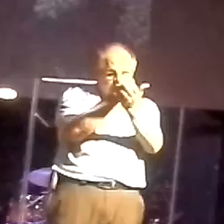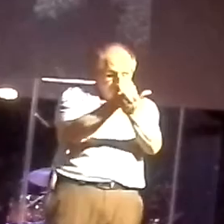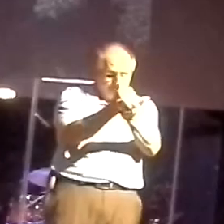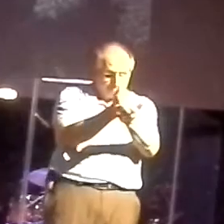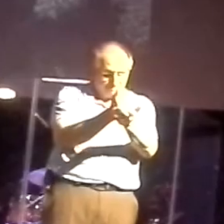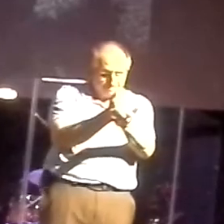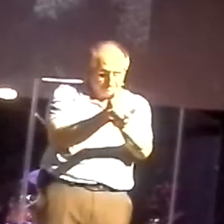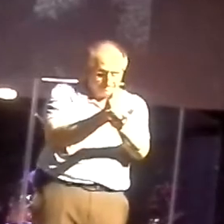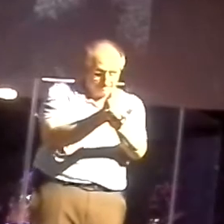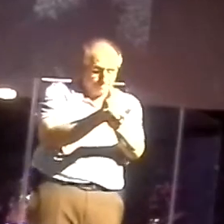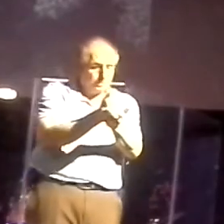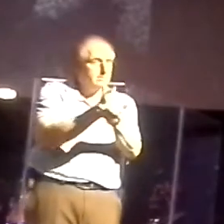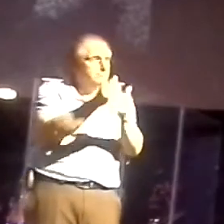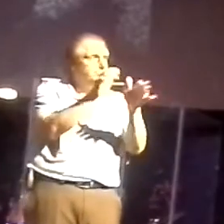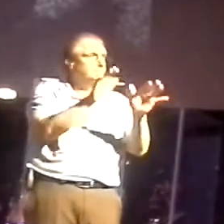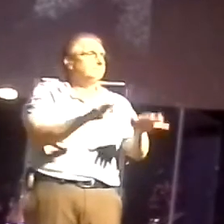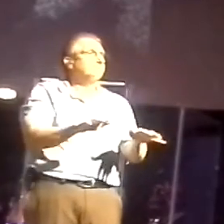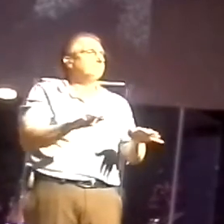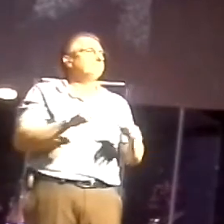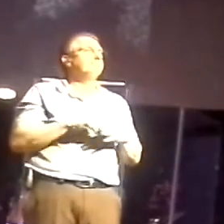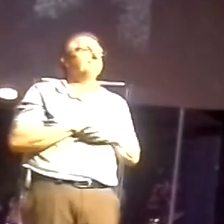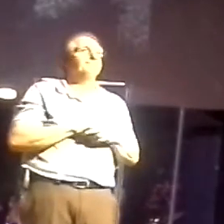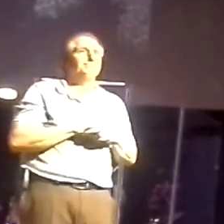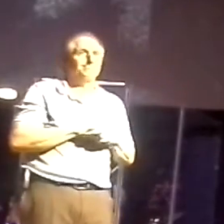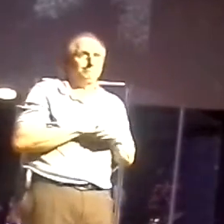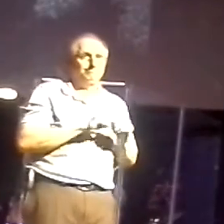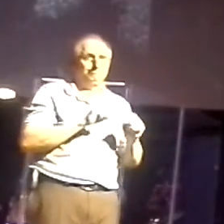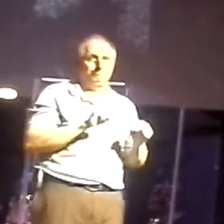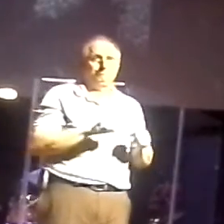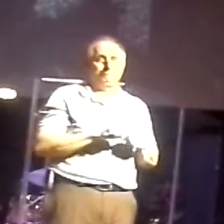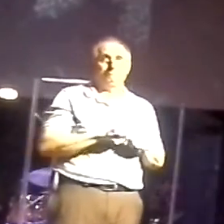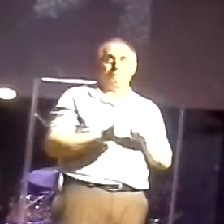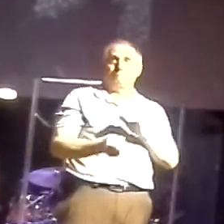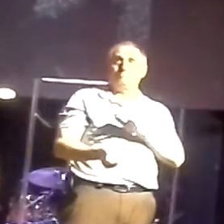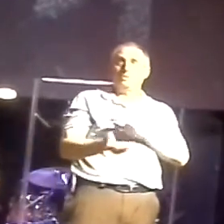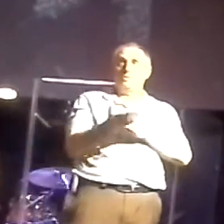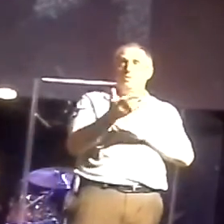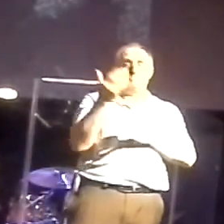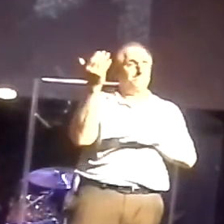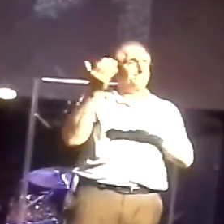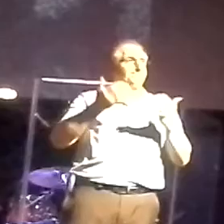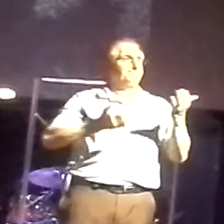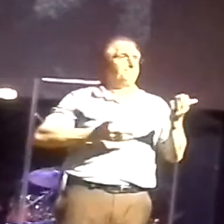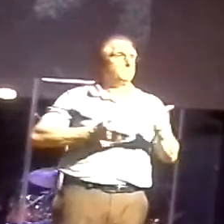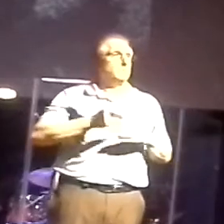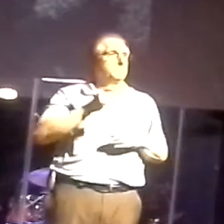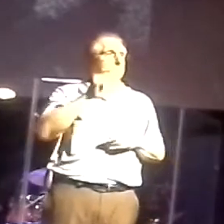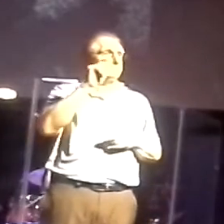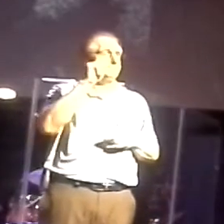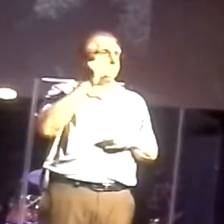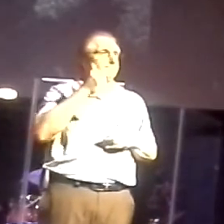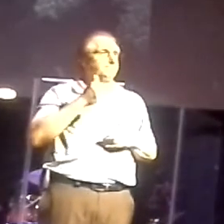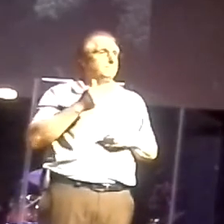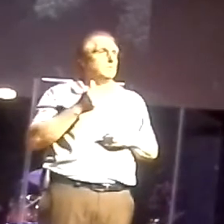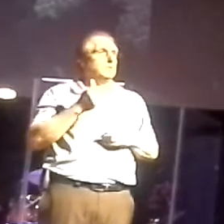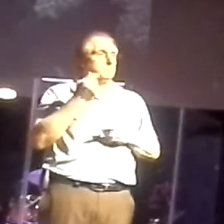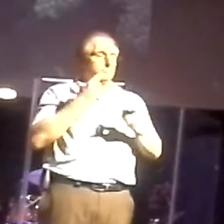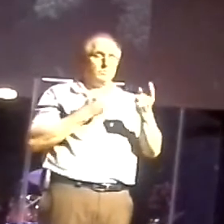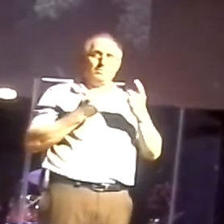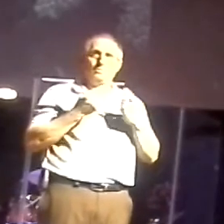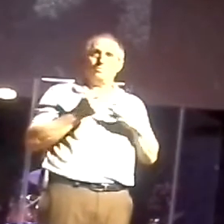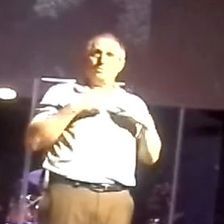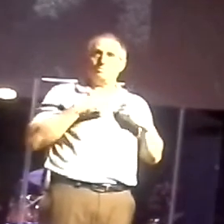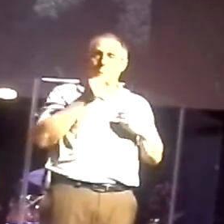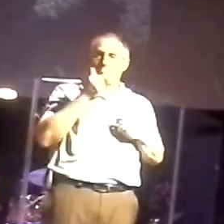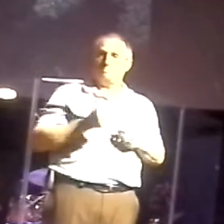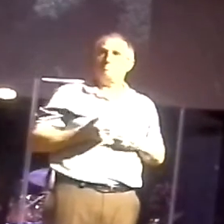Amen. Amen. You may be seated. This morning, I'm going to invite our ushers forward to receive our tithes and our